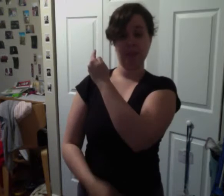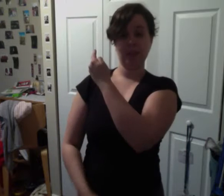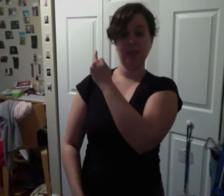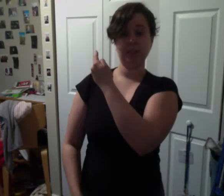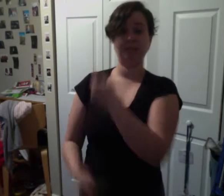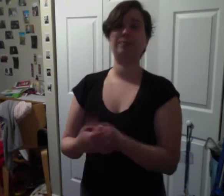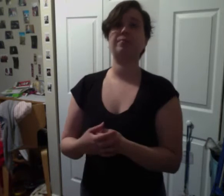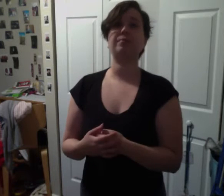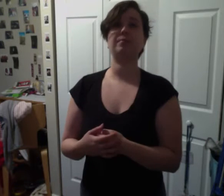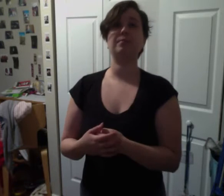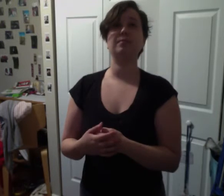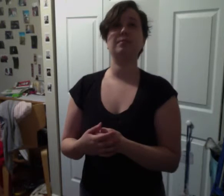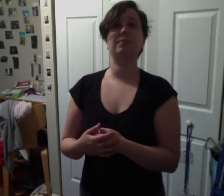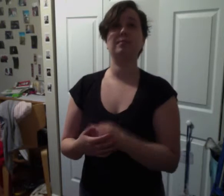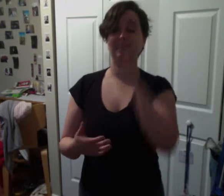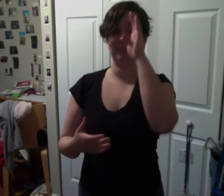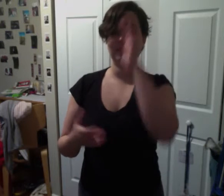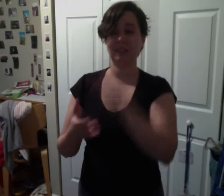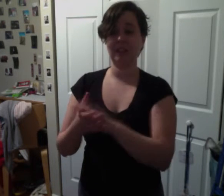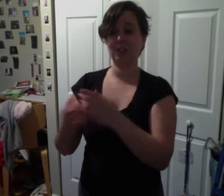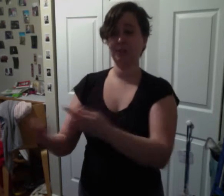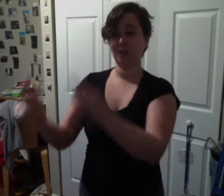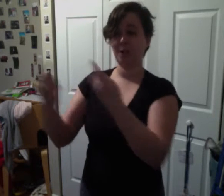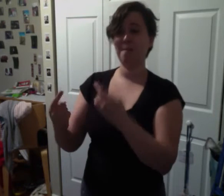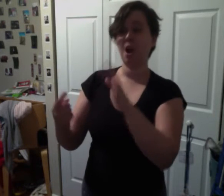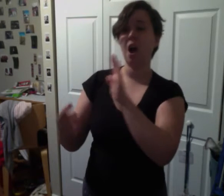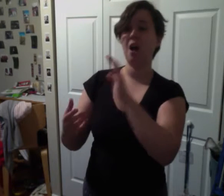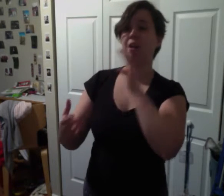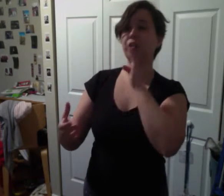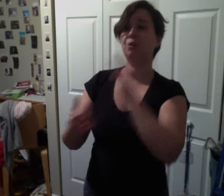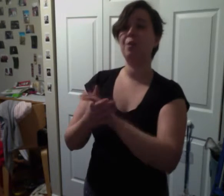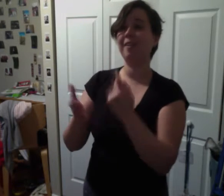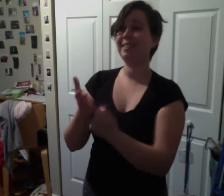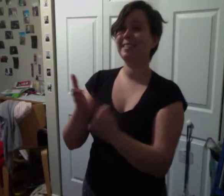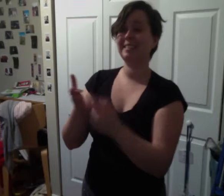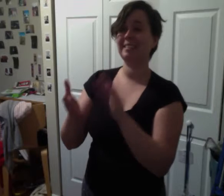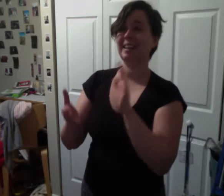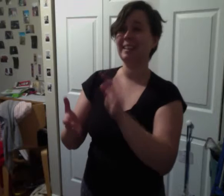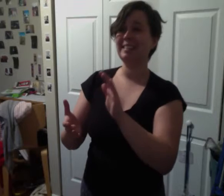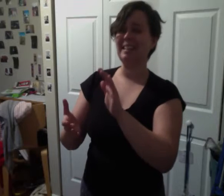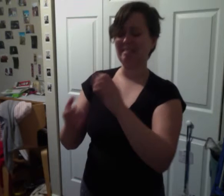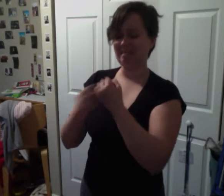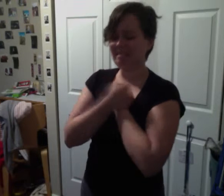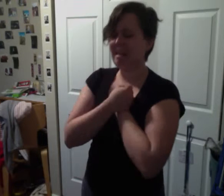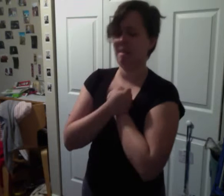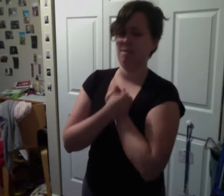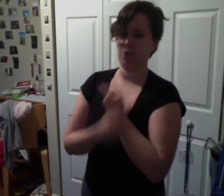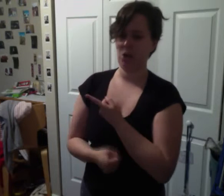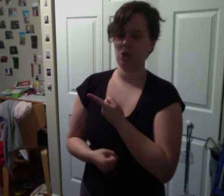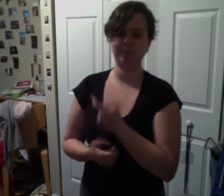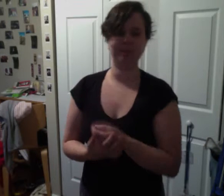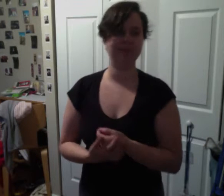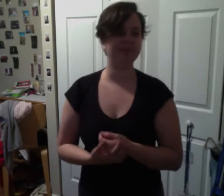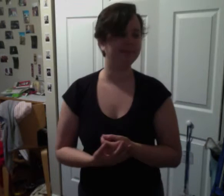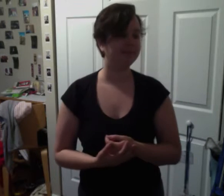about his love for her. You see, the thing of it is, I always feel guilty when I say I love you to you, and I